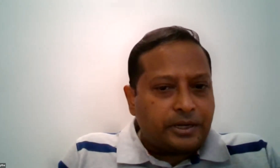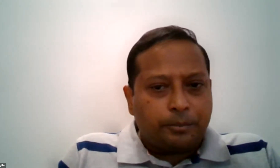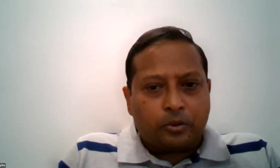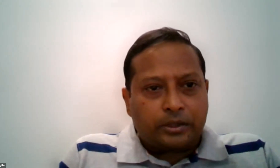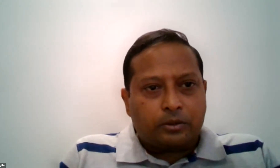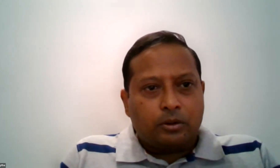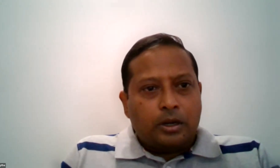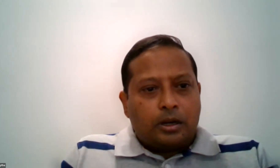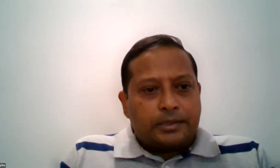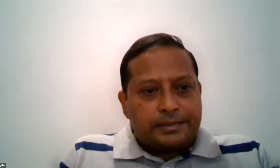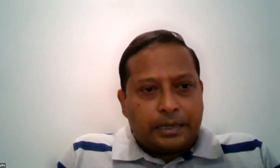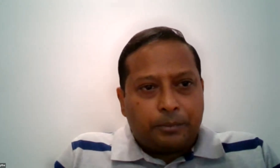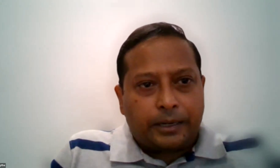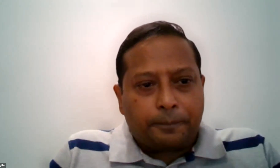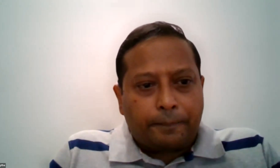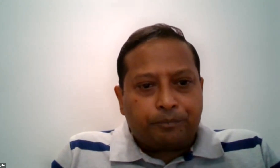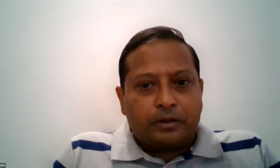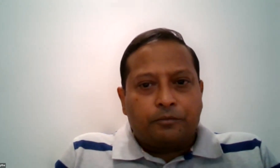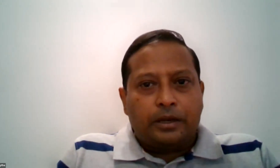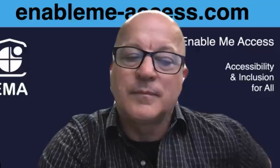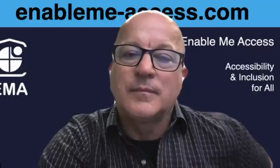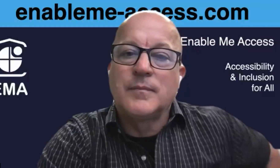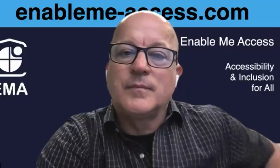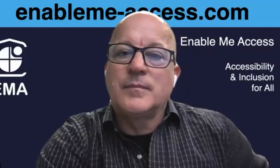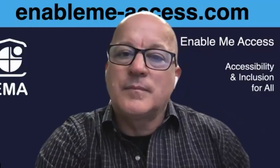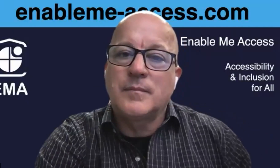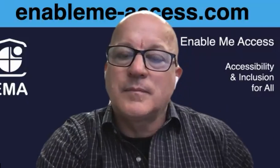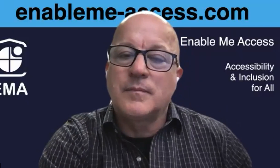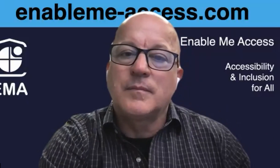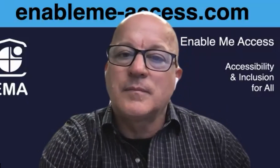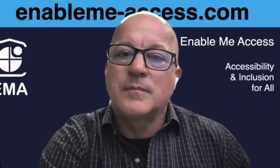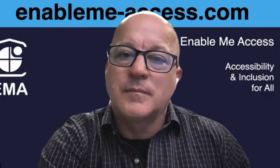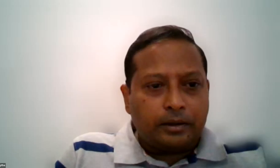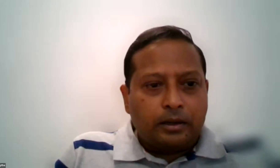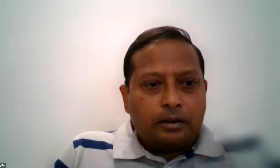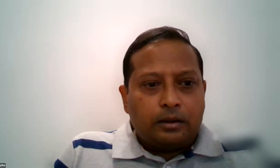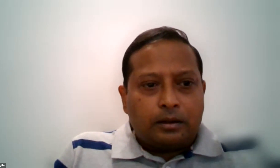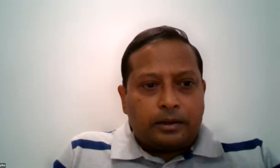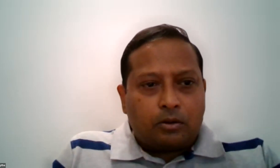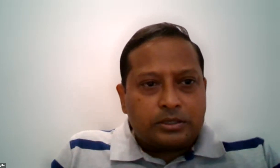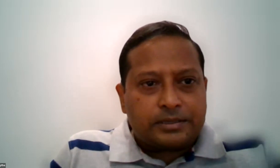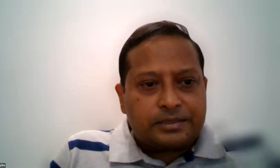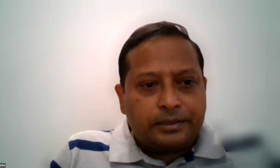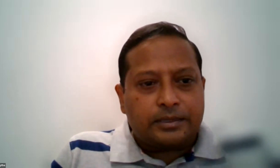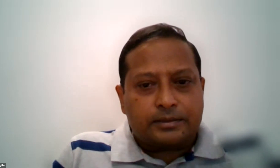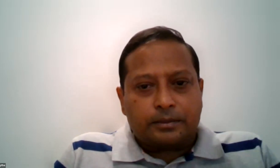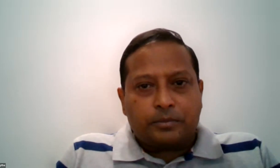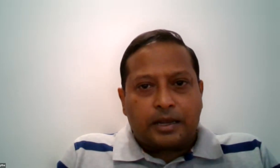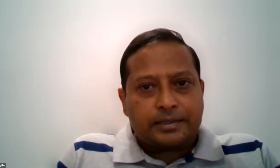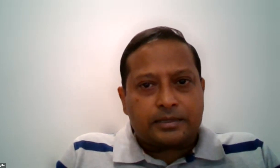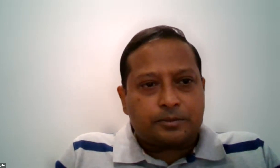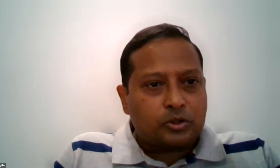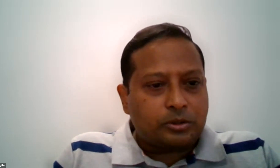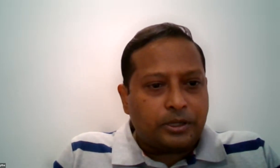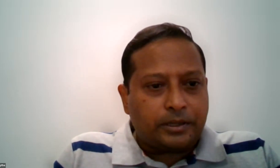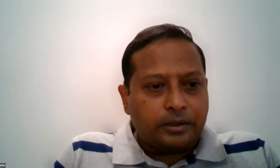government is very proactive. At the same time, we also need to create a conscious citizenship